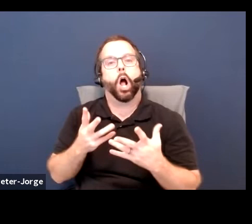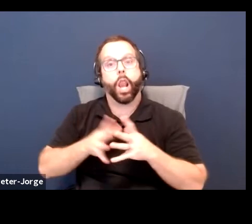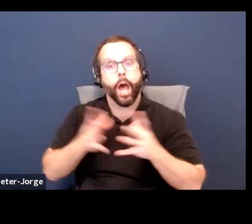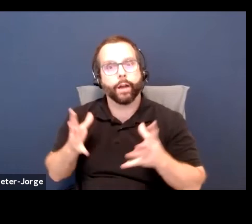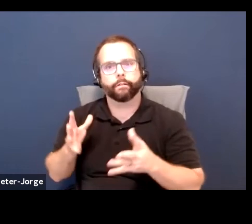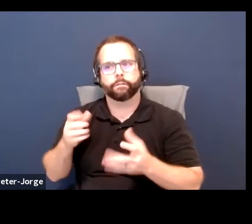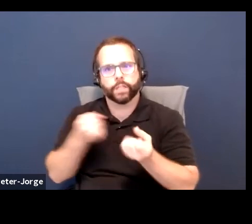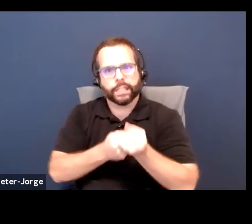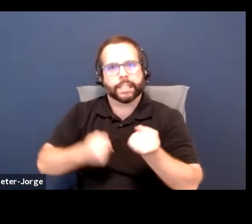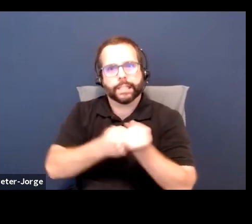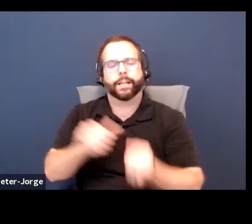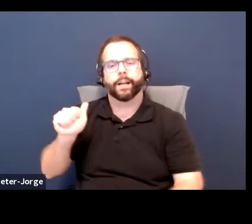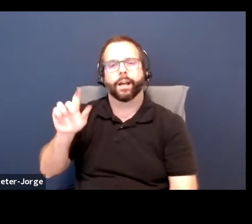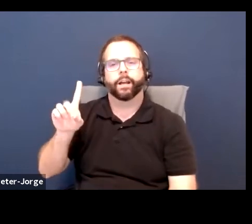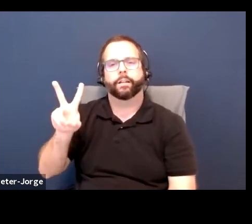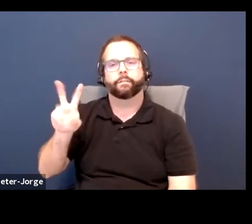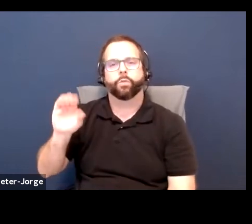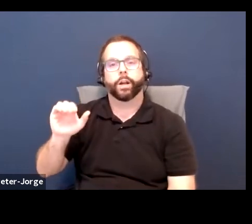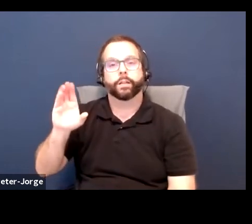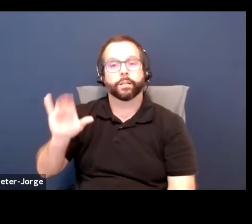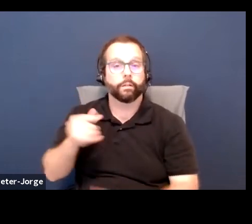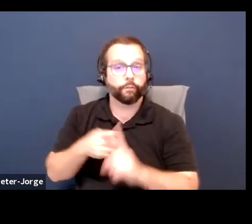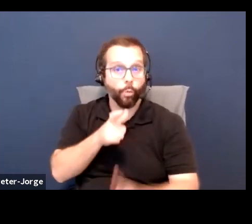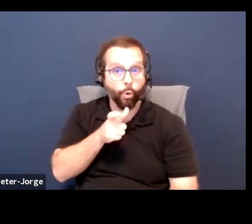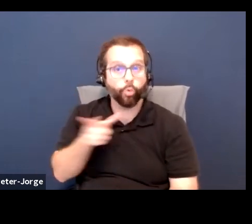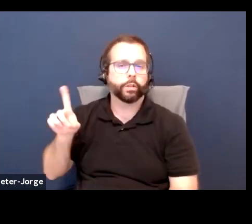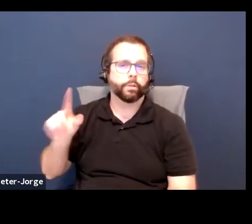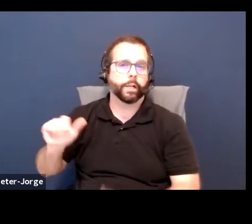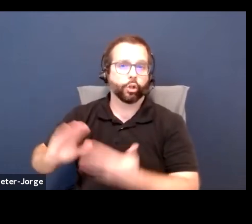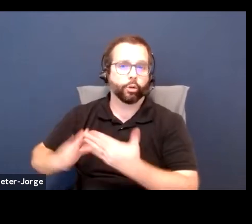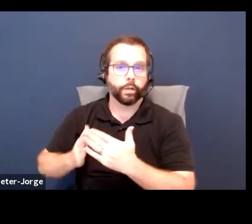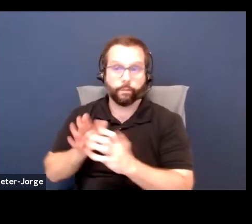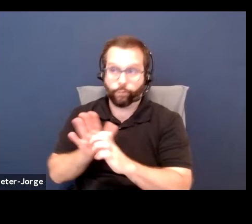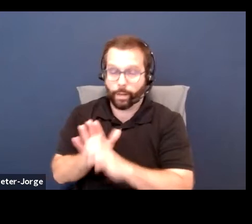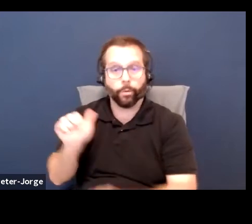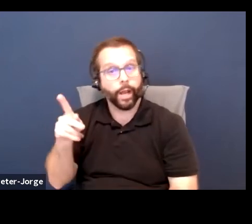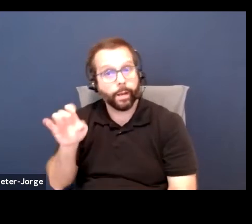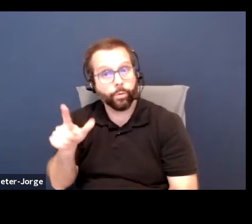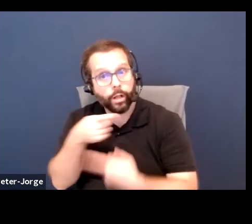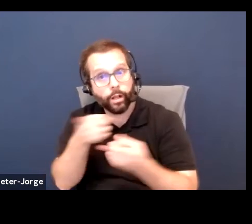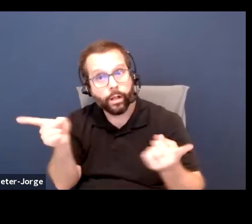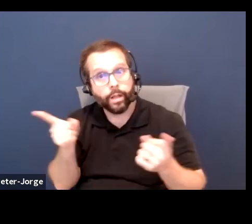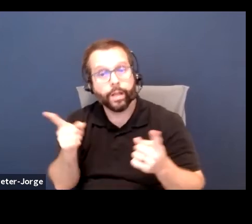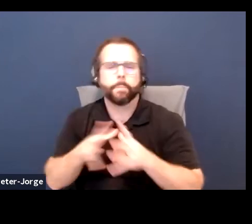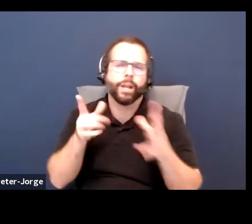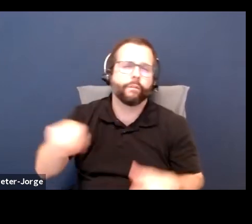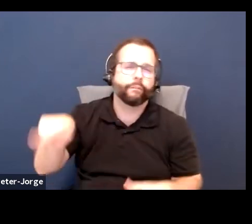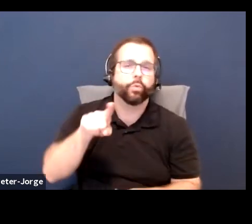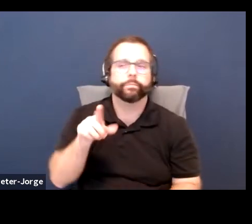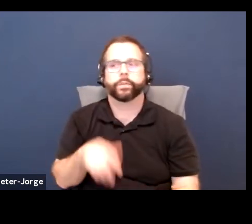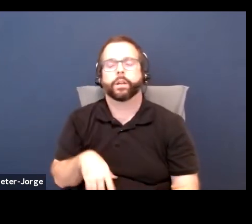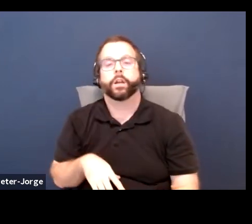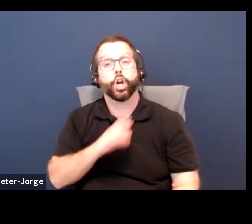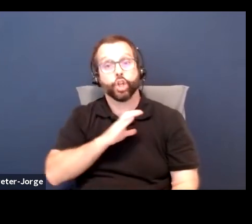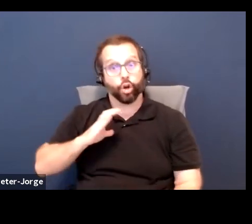of 2020 by the disability community, including April and so many of y'all. Congress, working closely